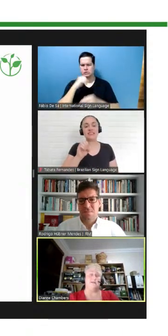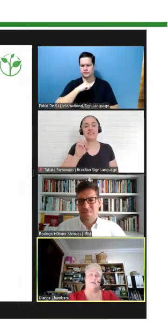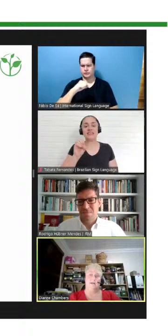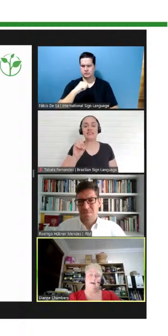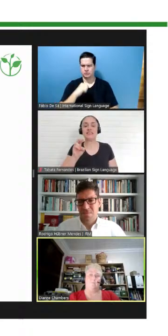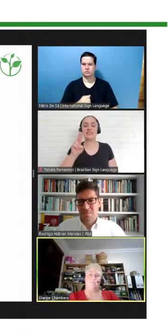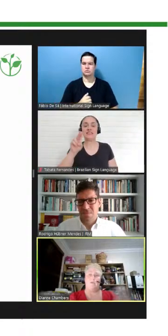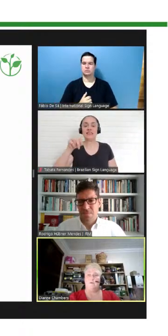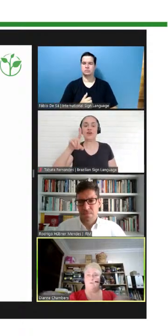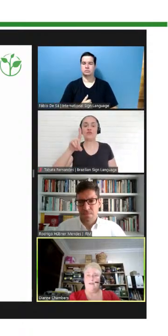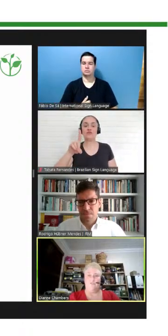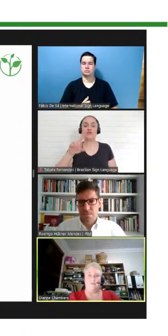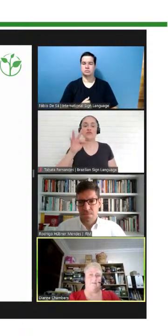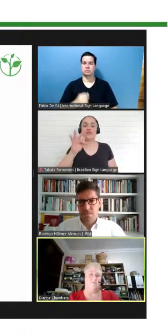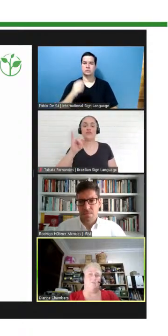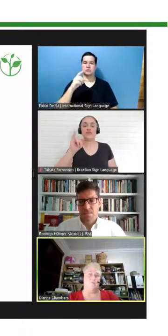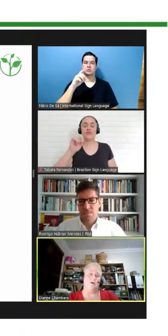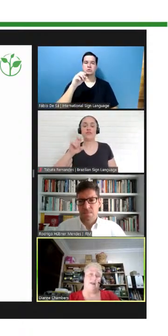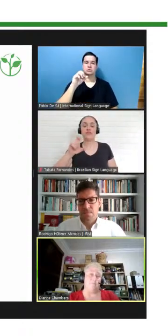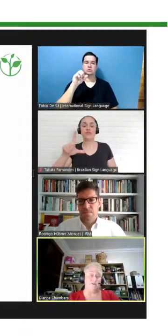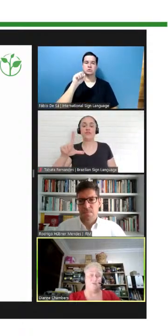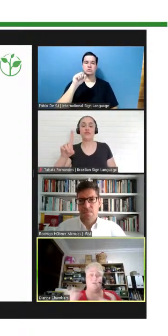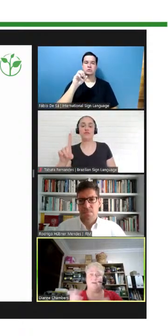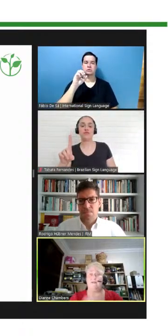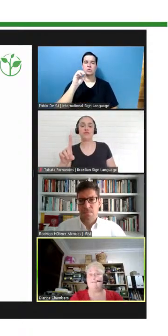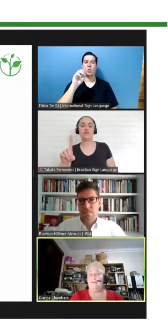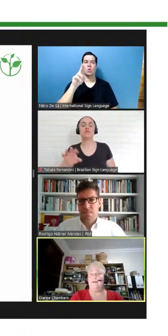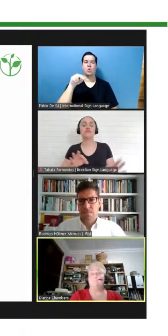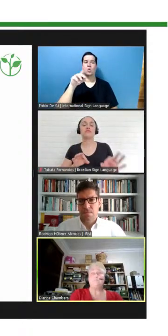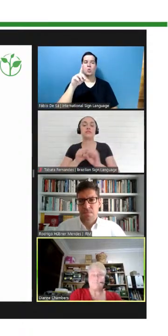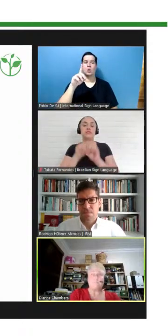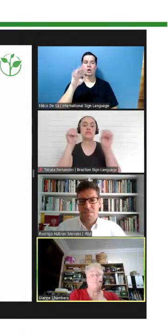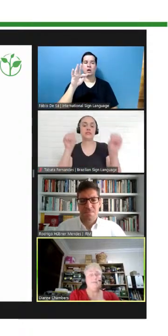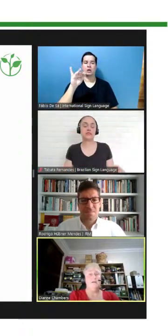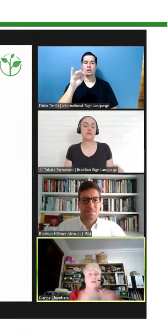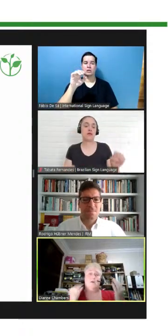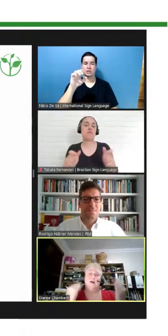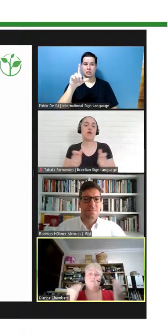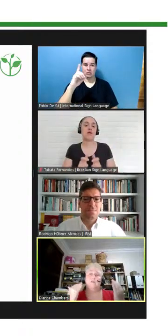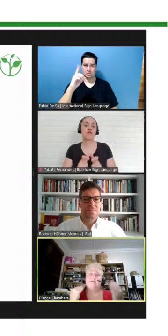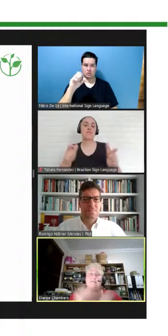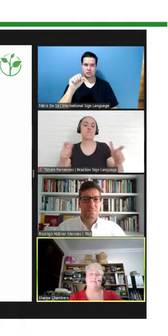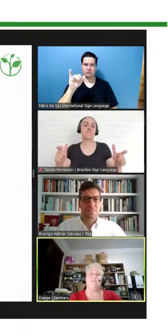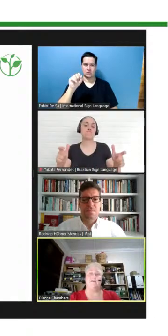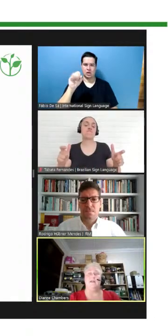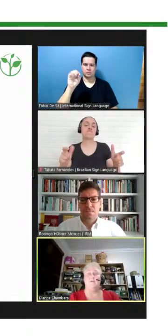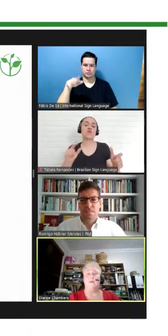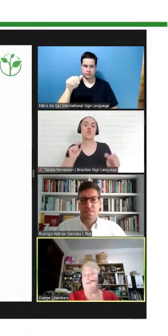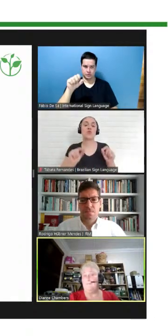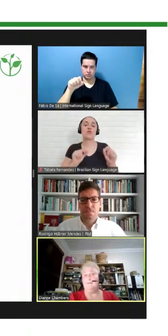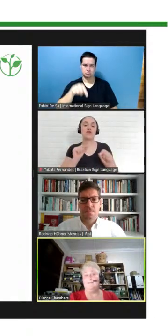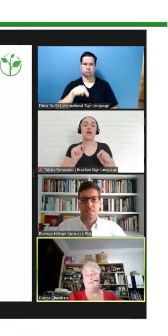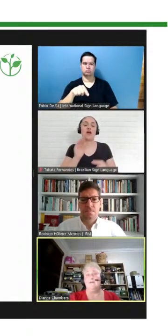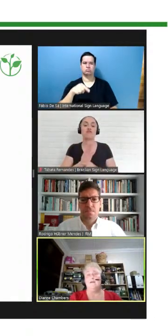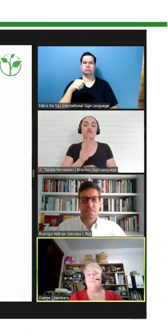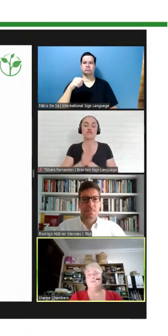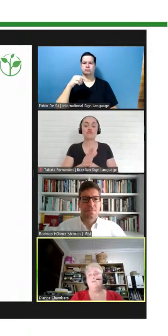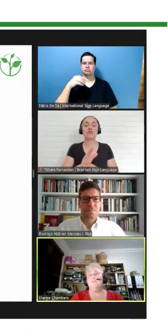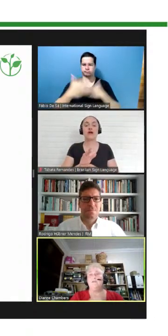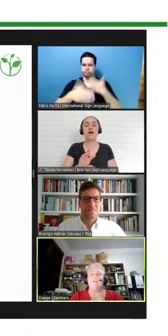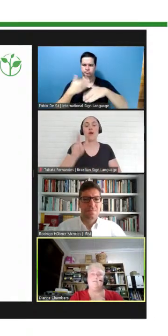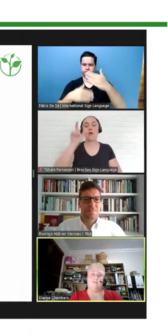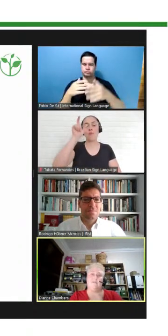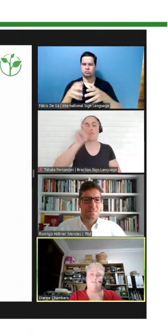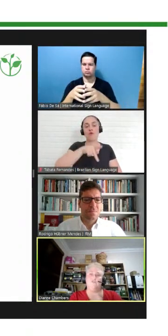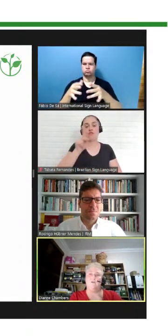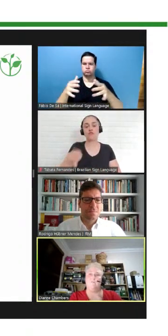impairment, we have students in remote Aboriginal communities here who have significant hearing impairments. So